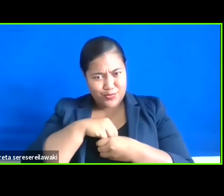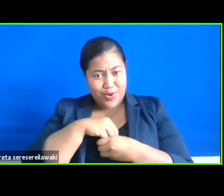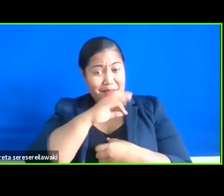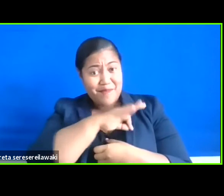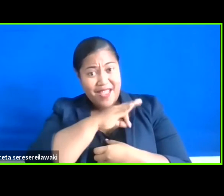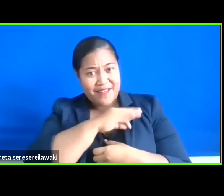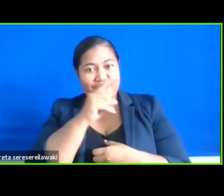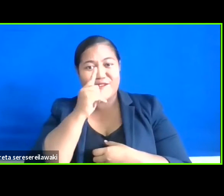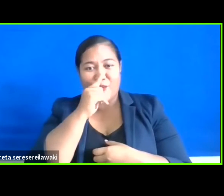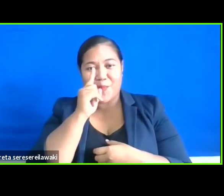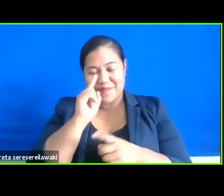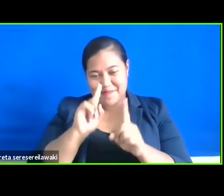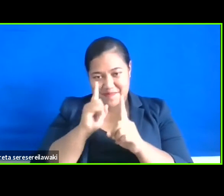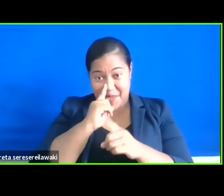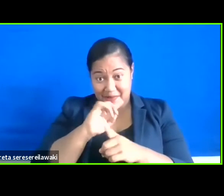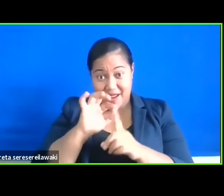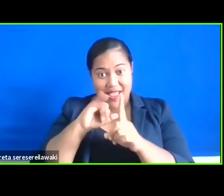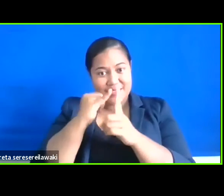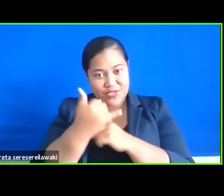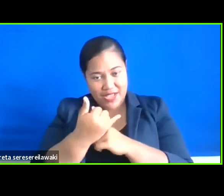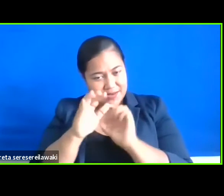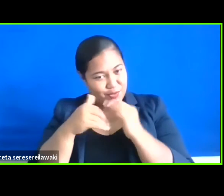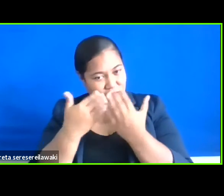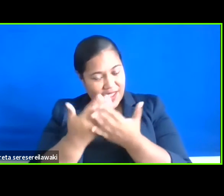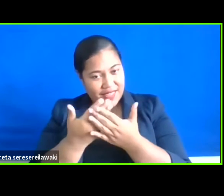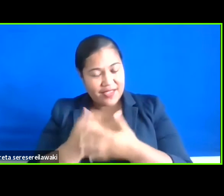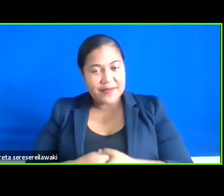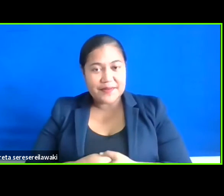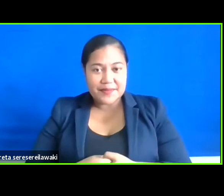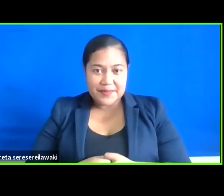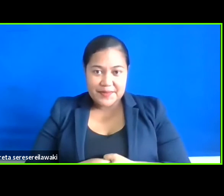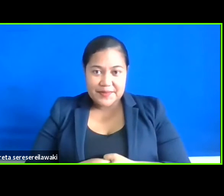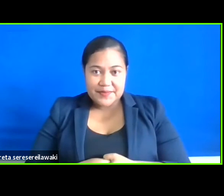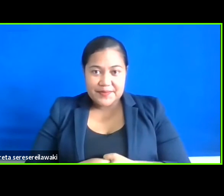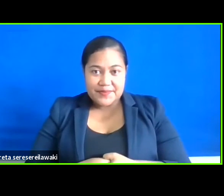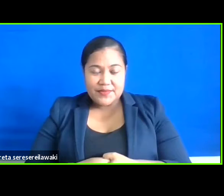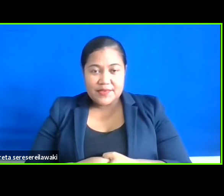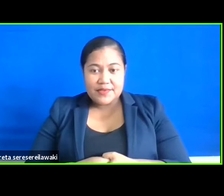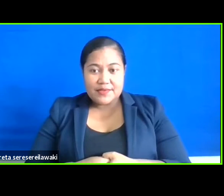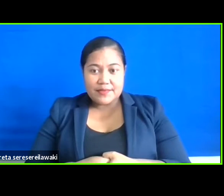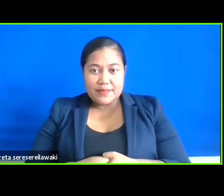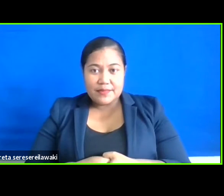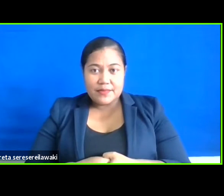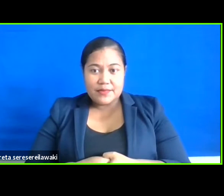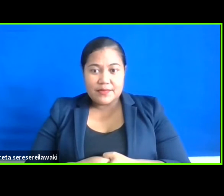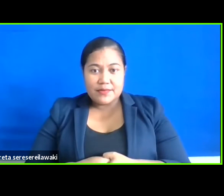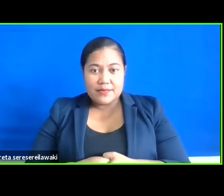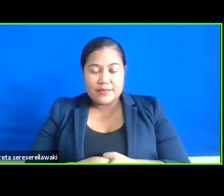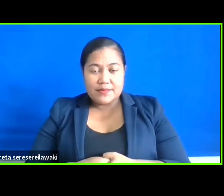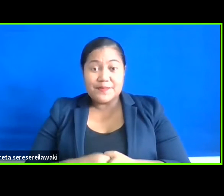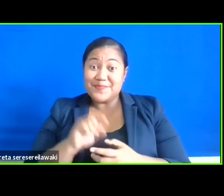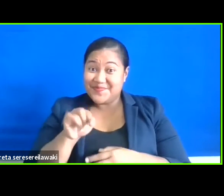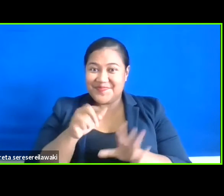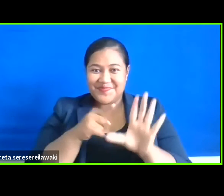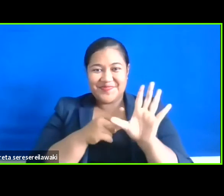society. So. And that yellow matua or wisdom